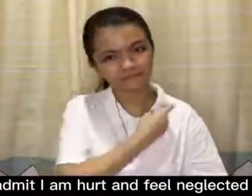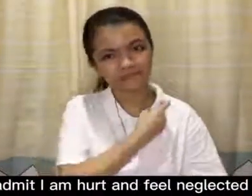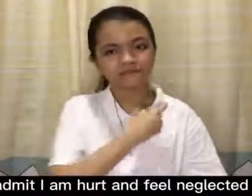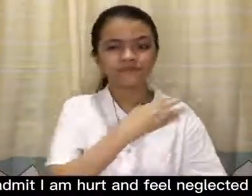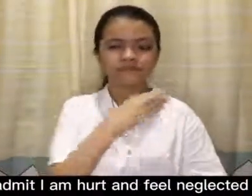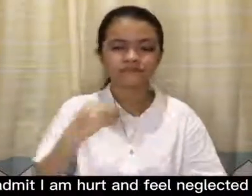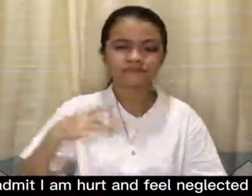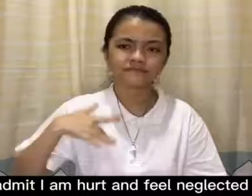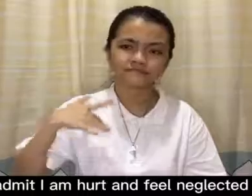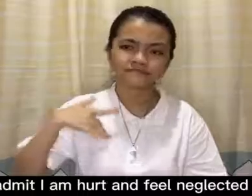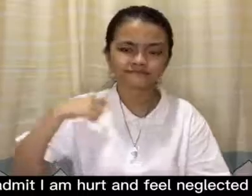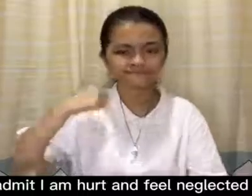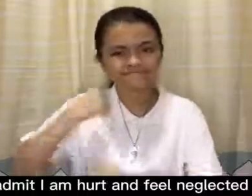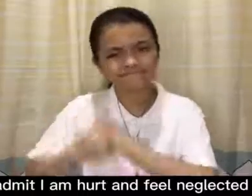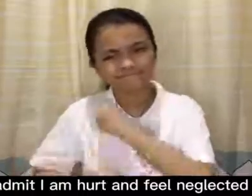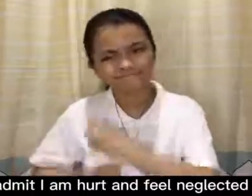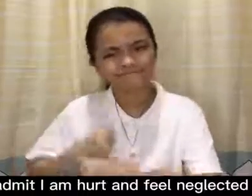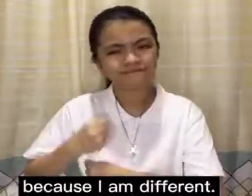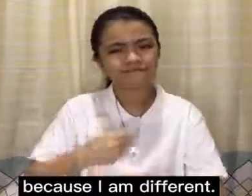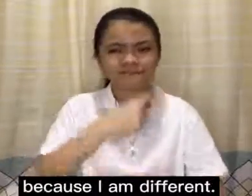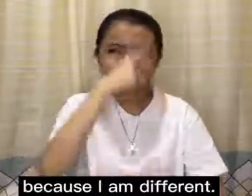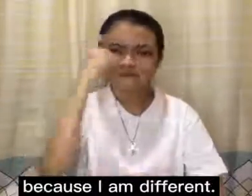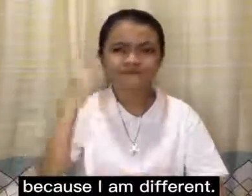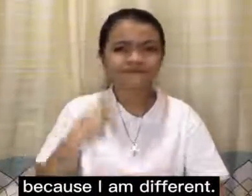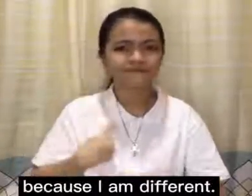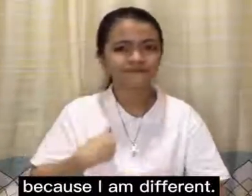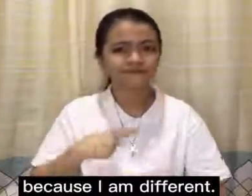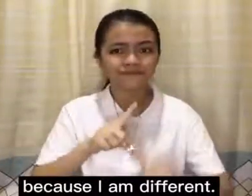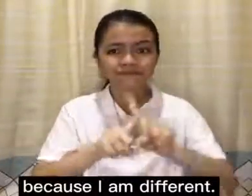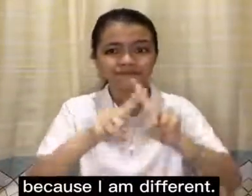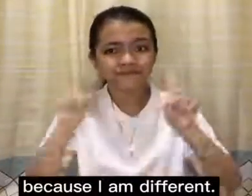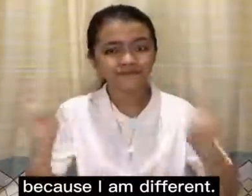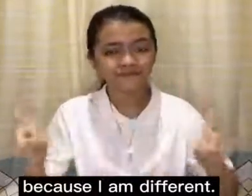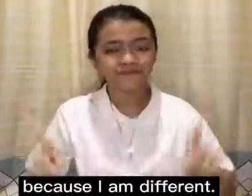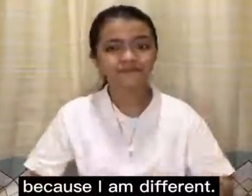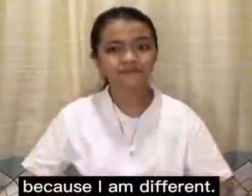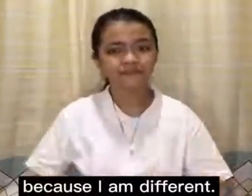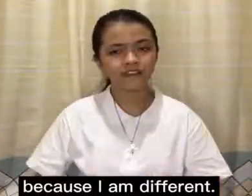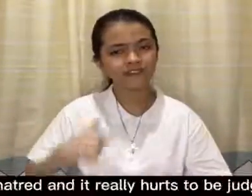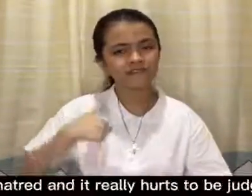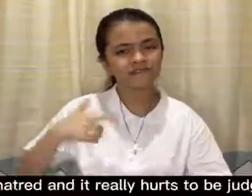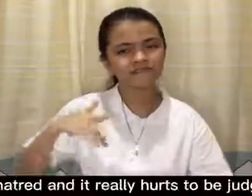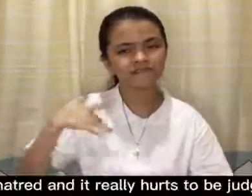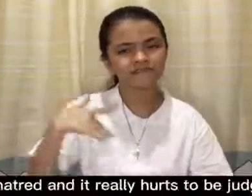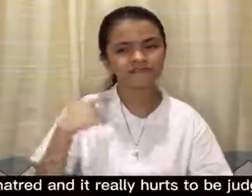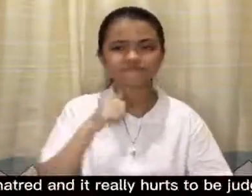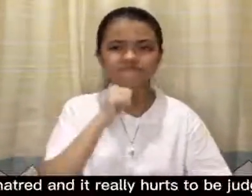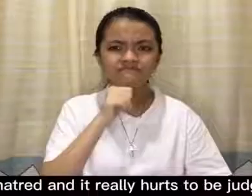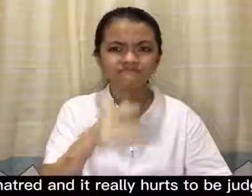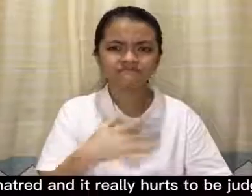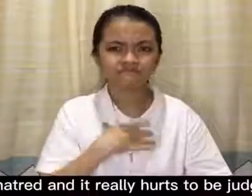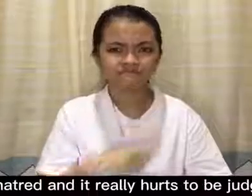your